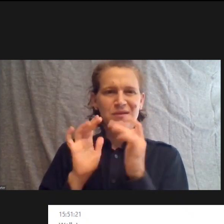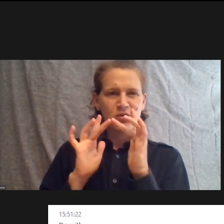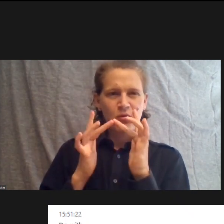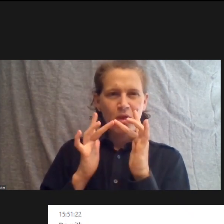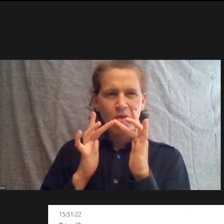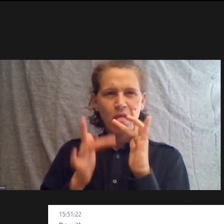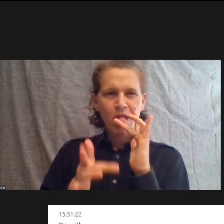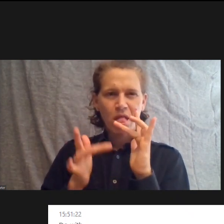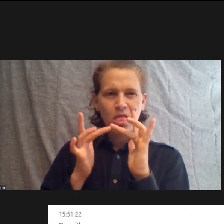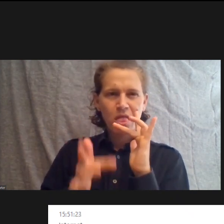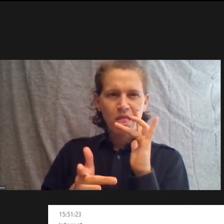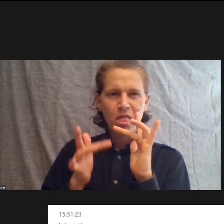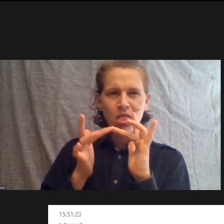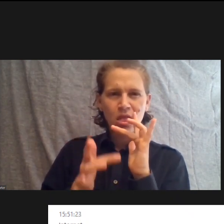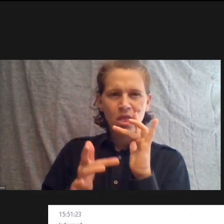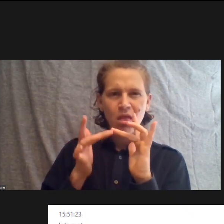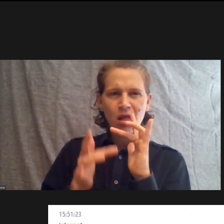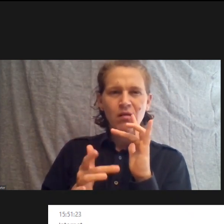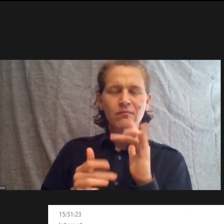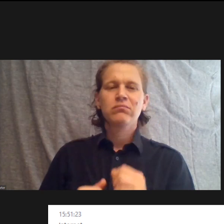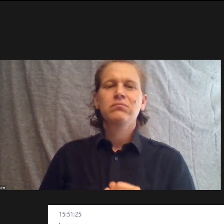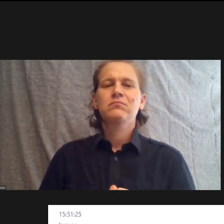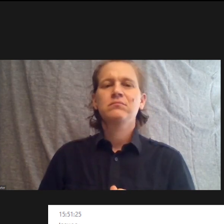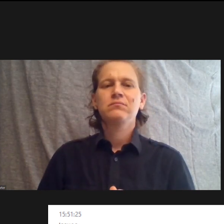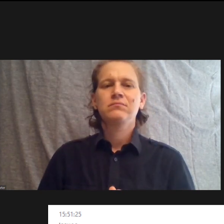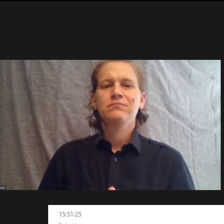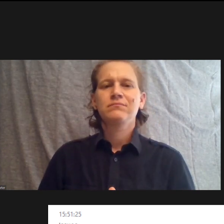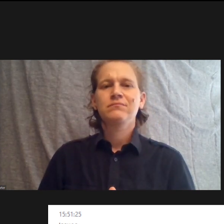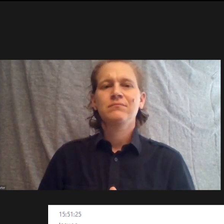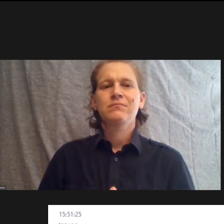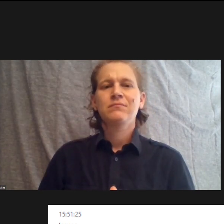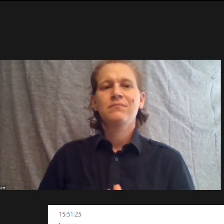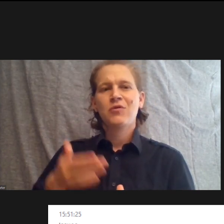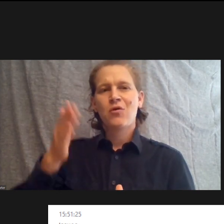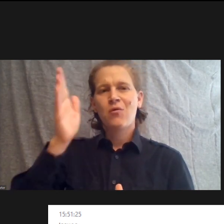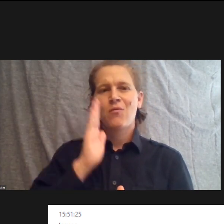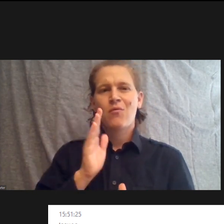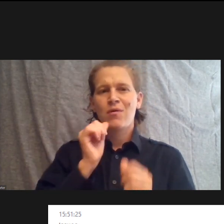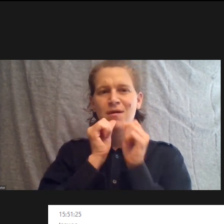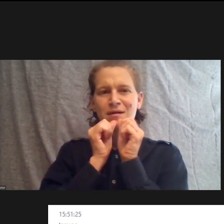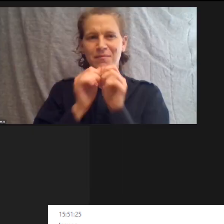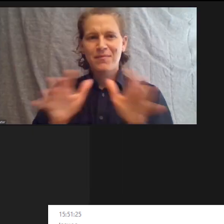internet issues. God bless.